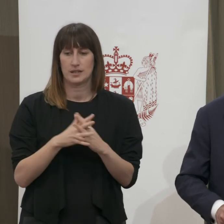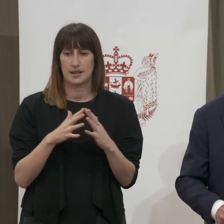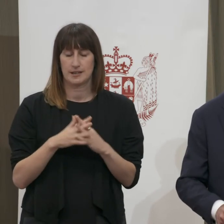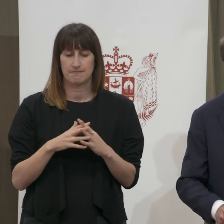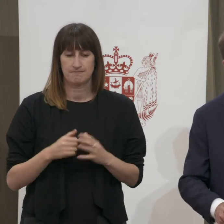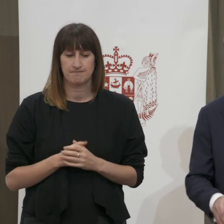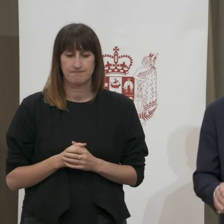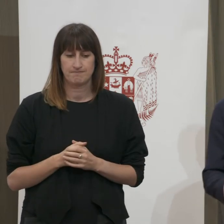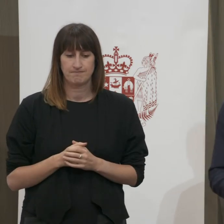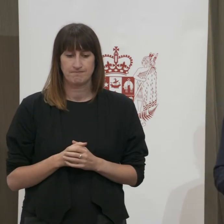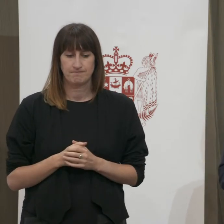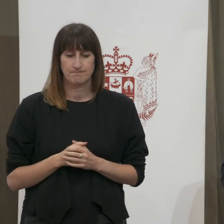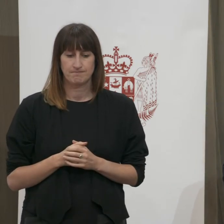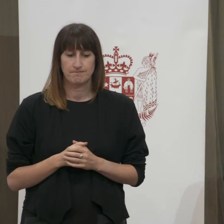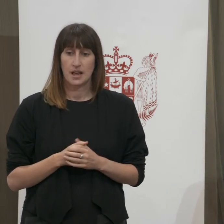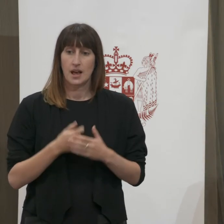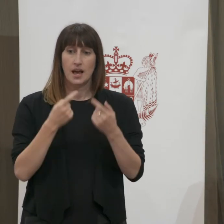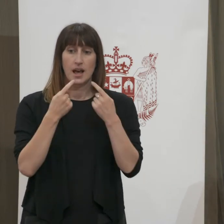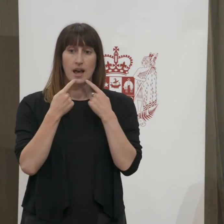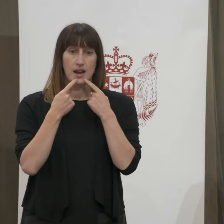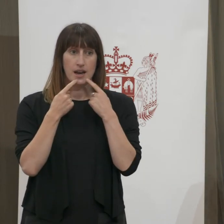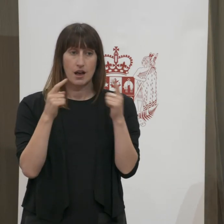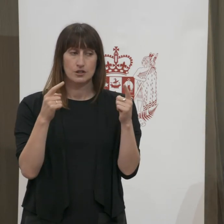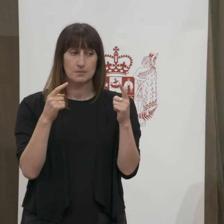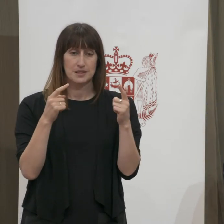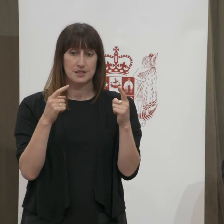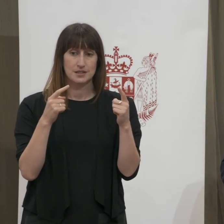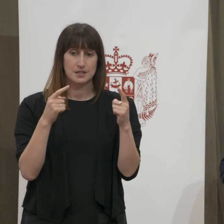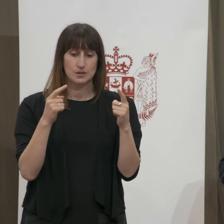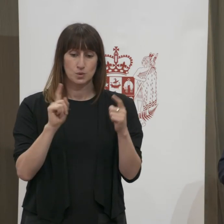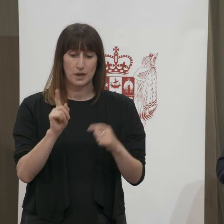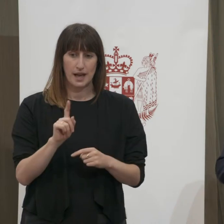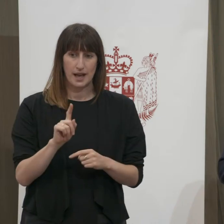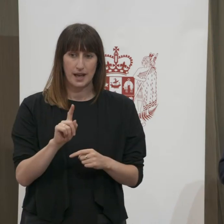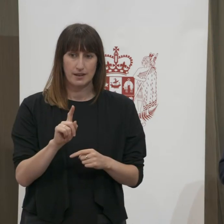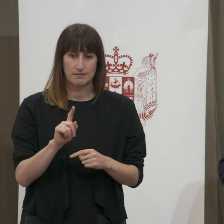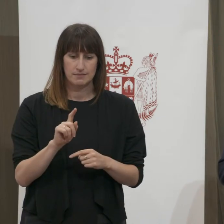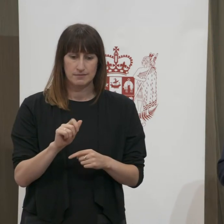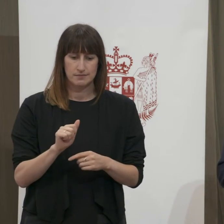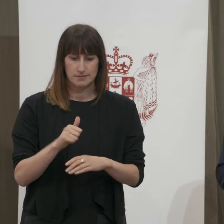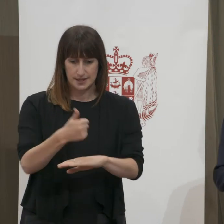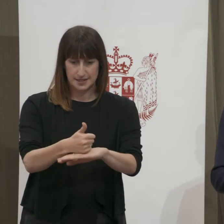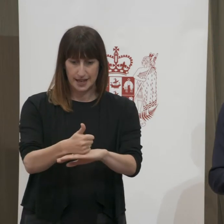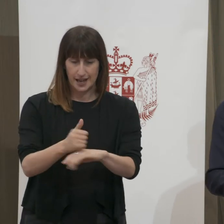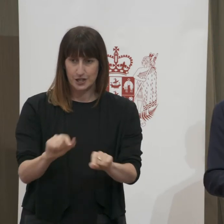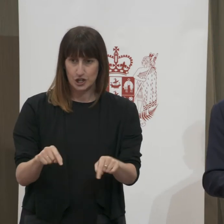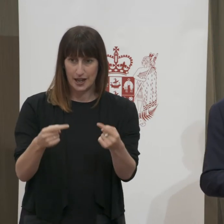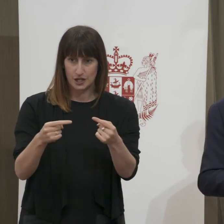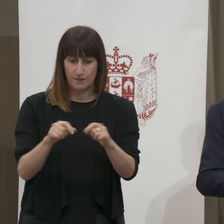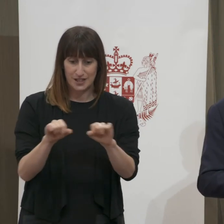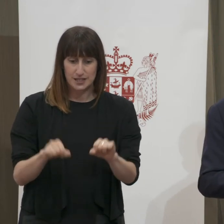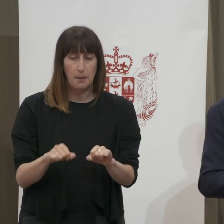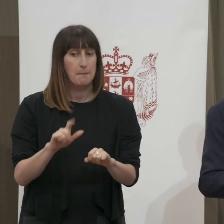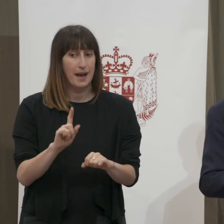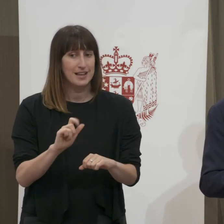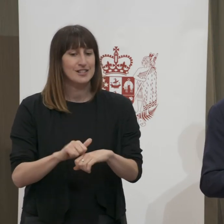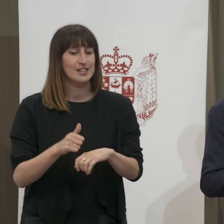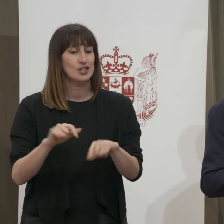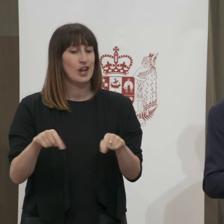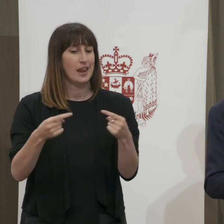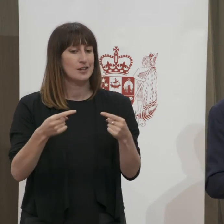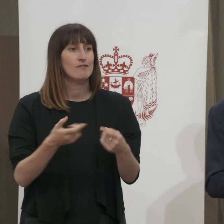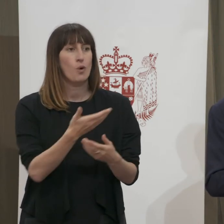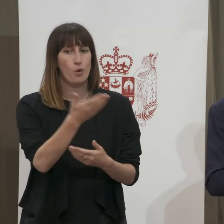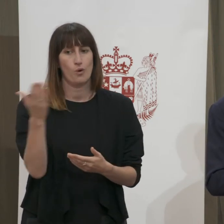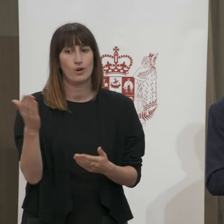The announcements I've made today set down a challenge for the system, but actually for the nation as a whole.